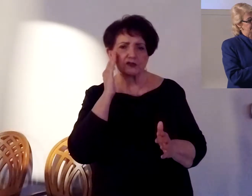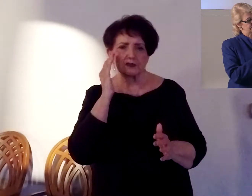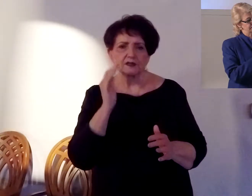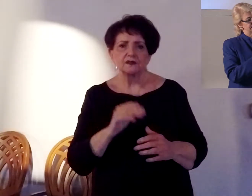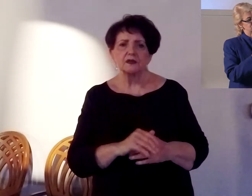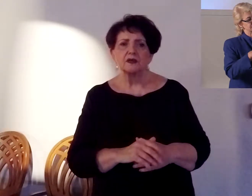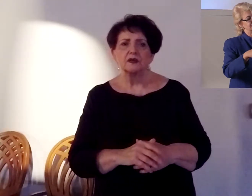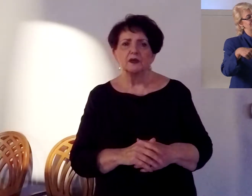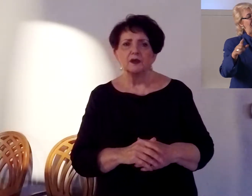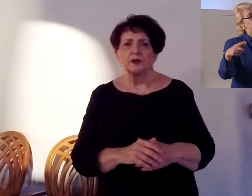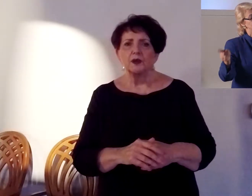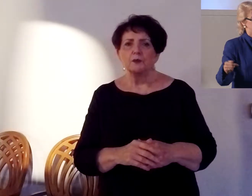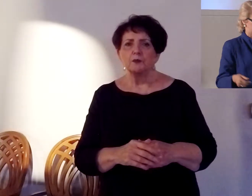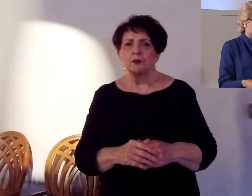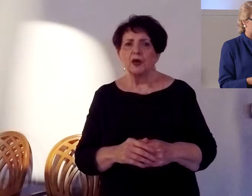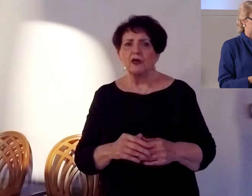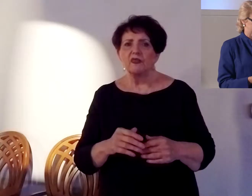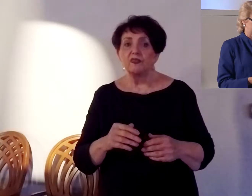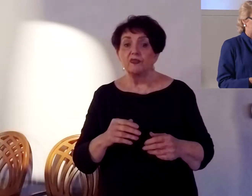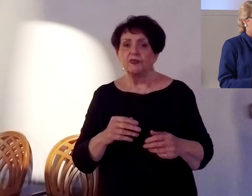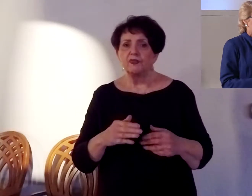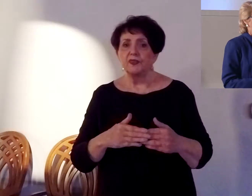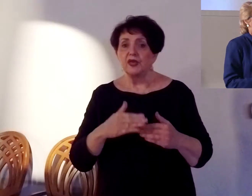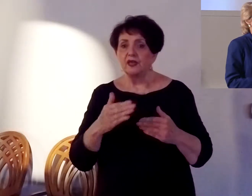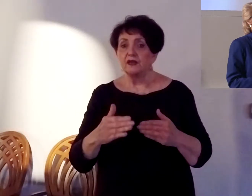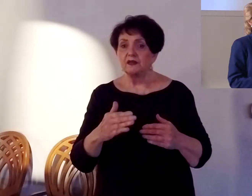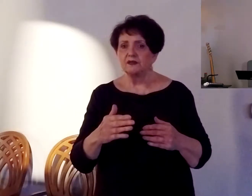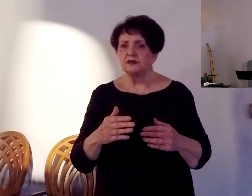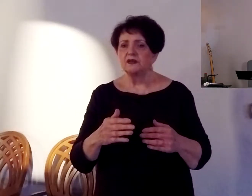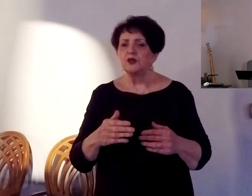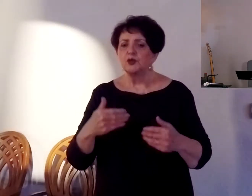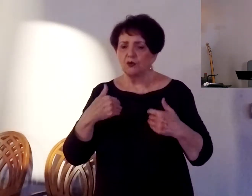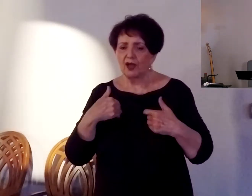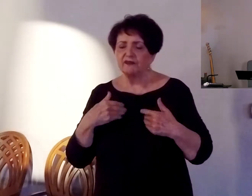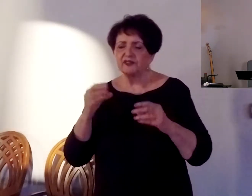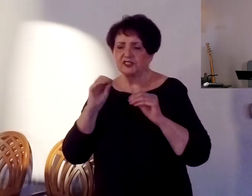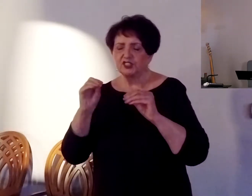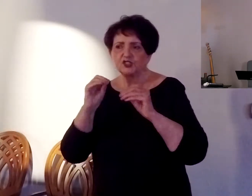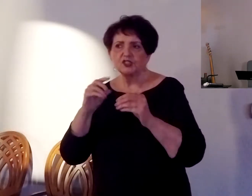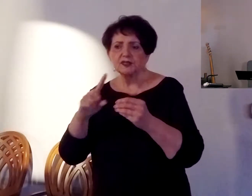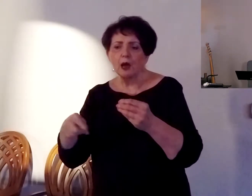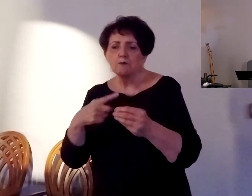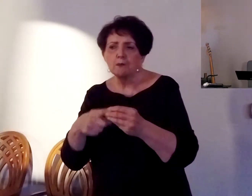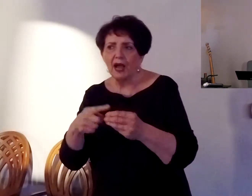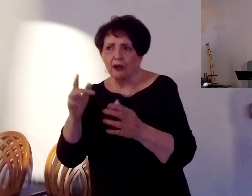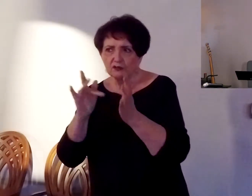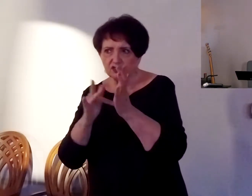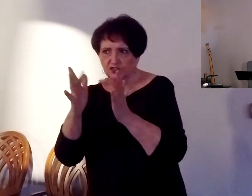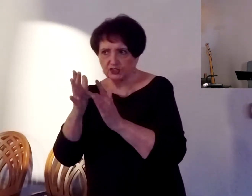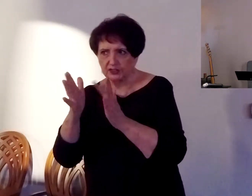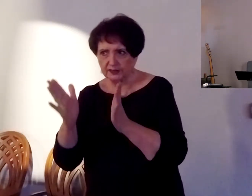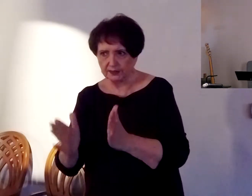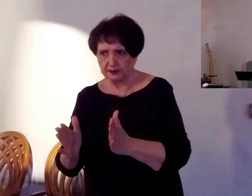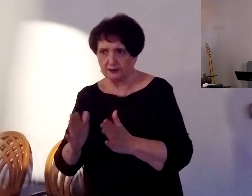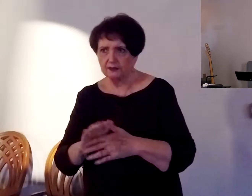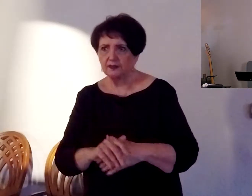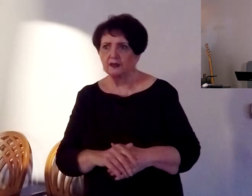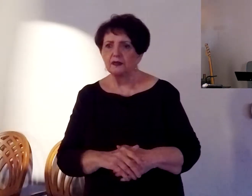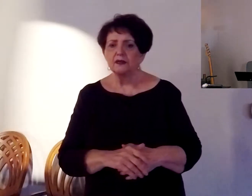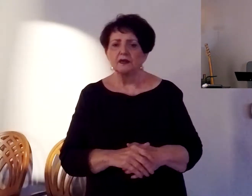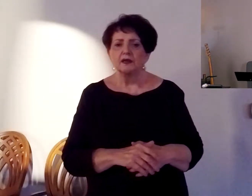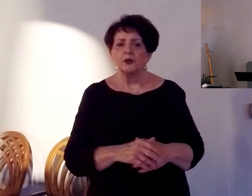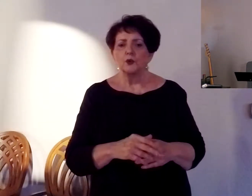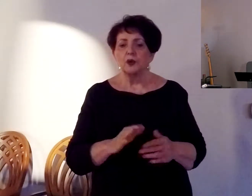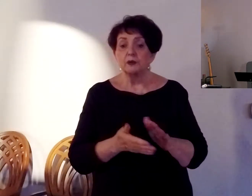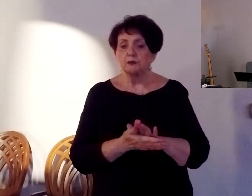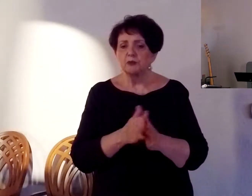we got into the teachings about Jesus, right? And so when Christianity became the religion of the